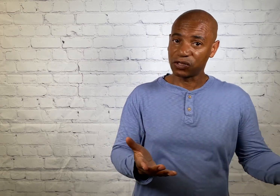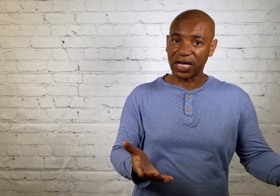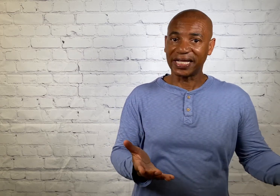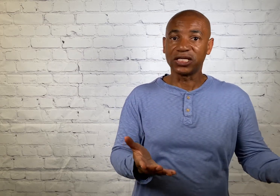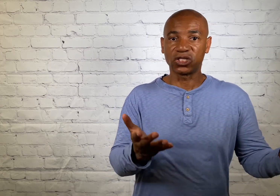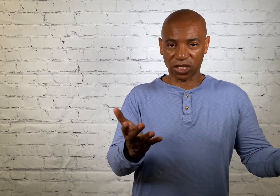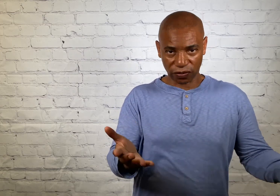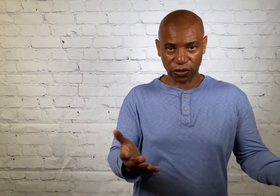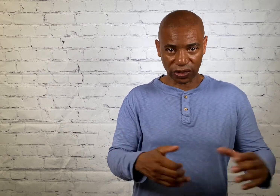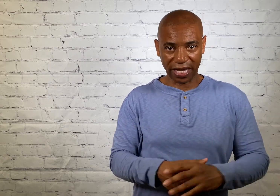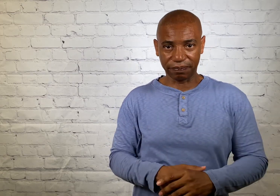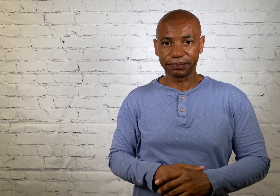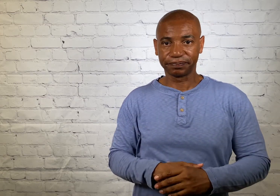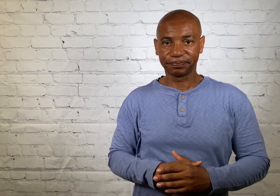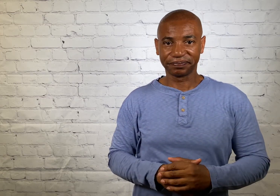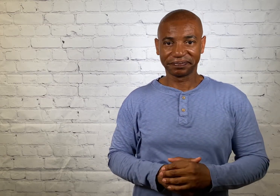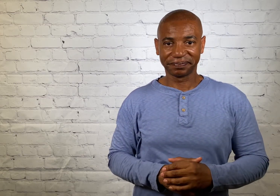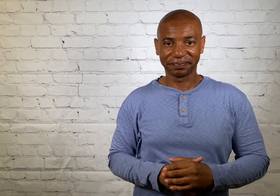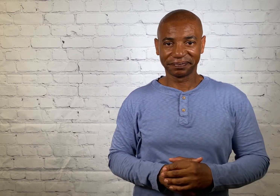signing stereotype.